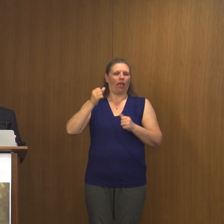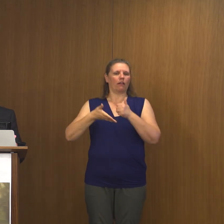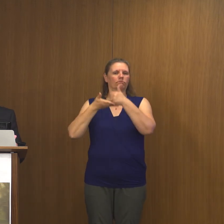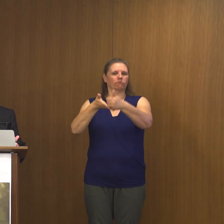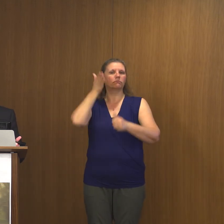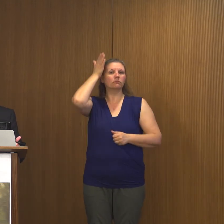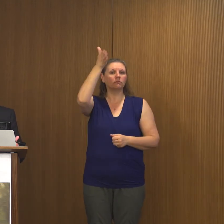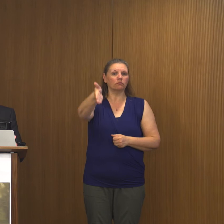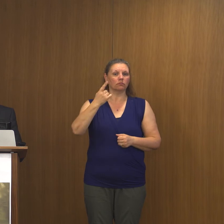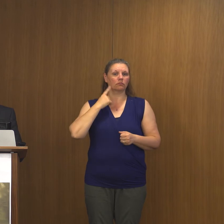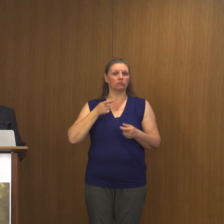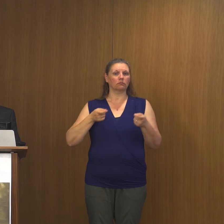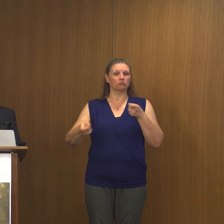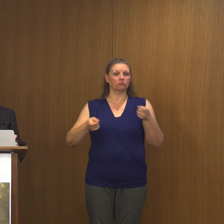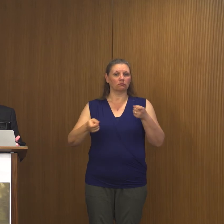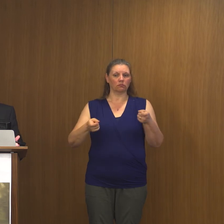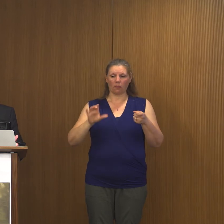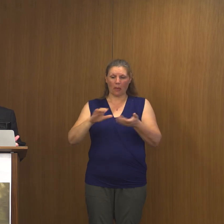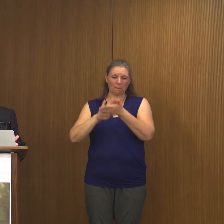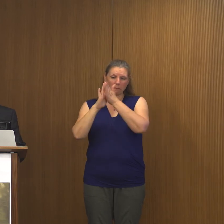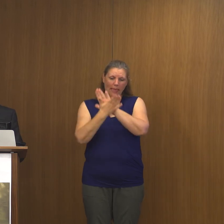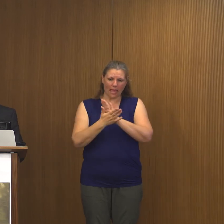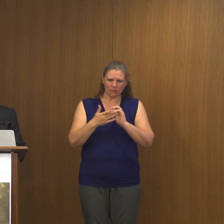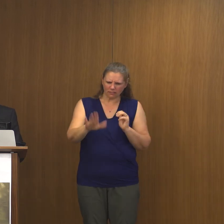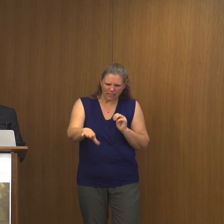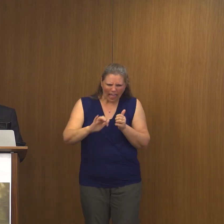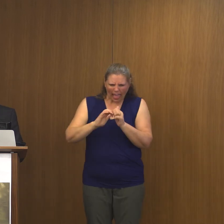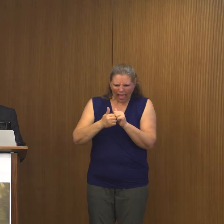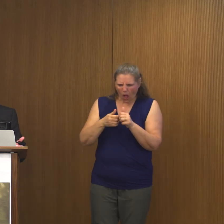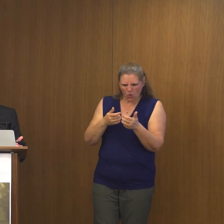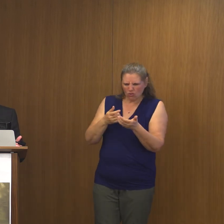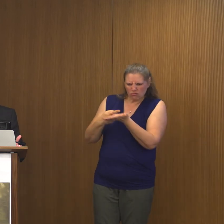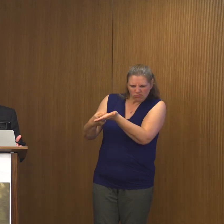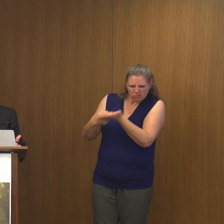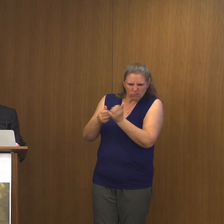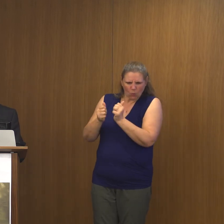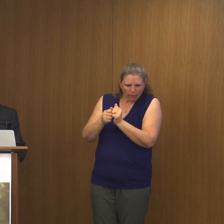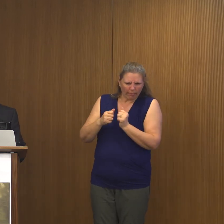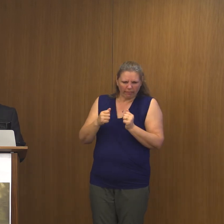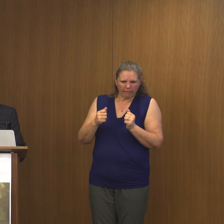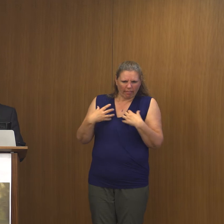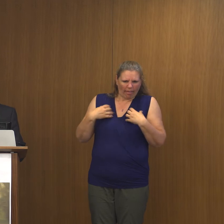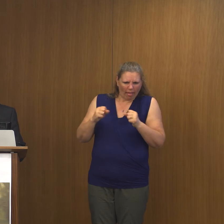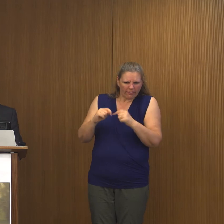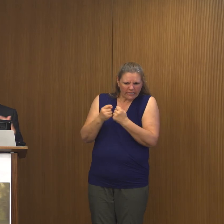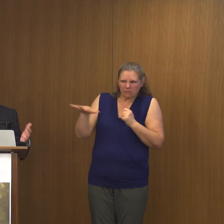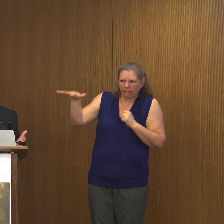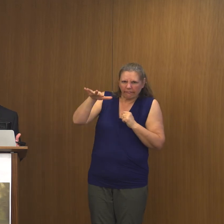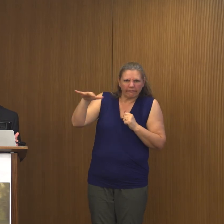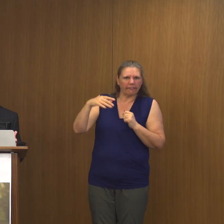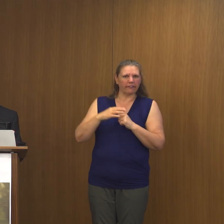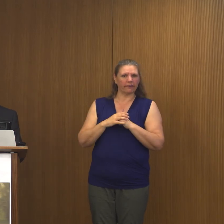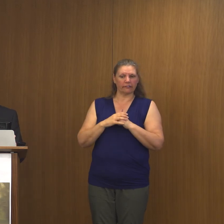to discussions about, how to interact with a healthcare team, which is incredible to see. So it's through